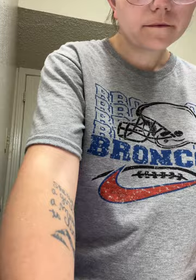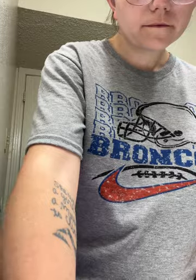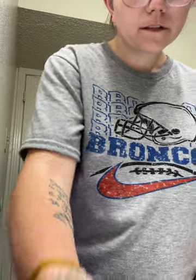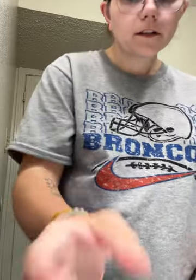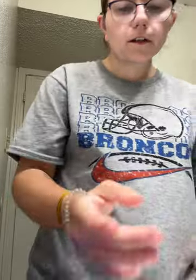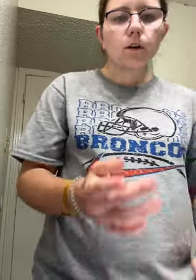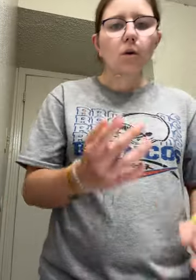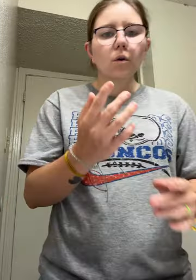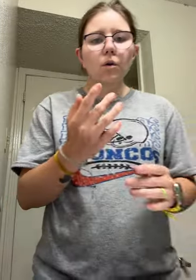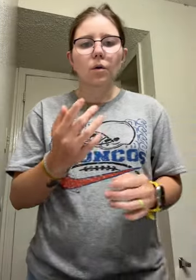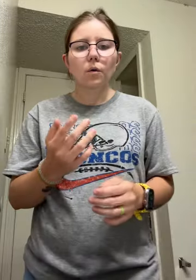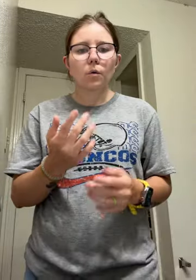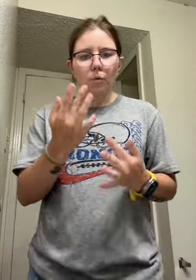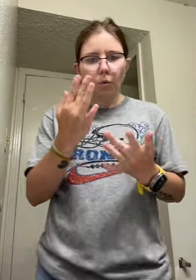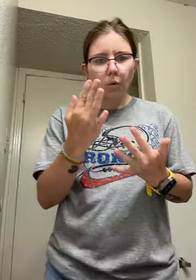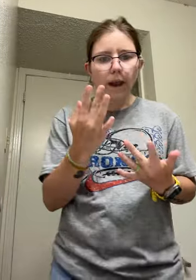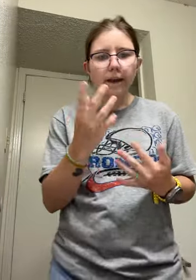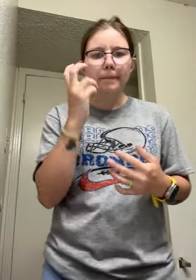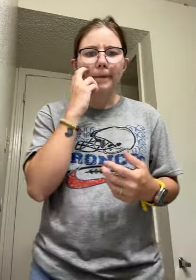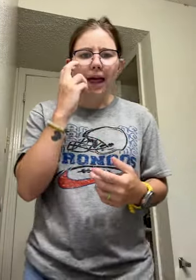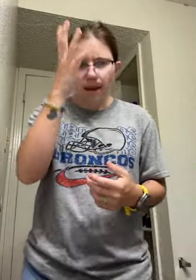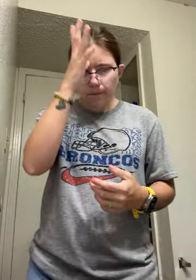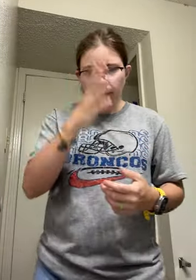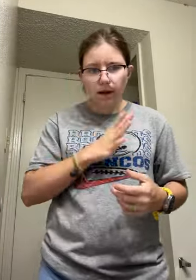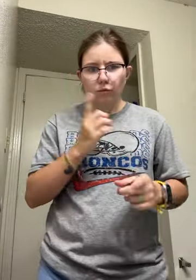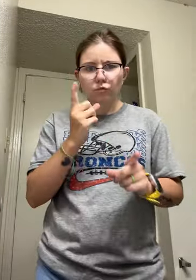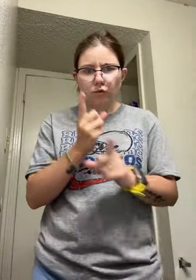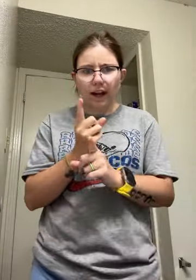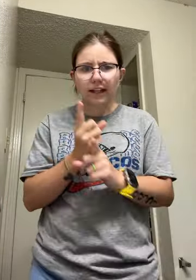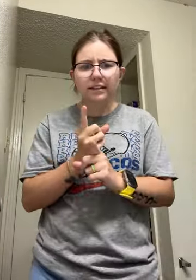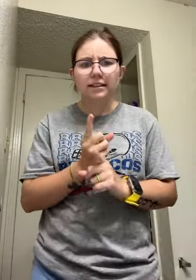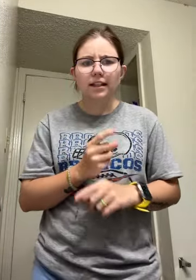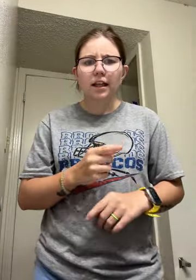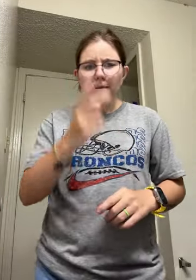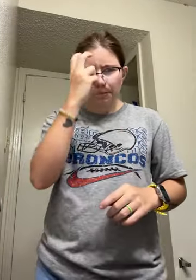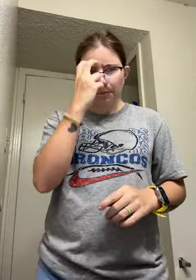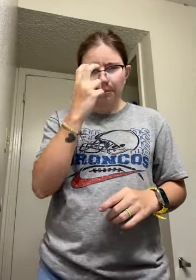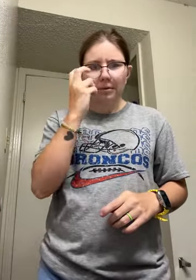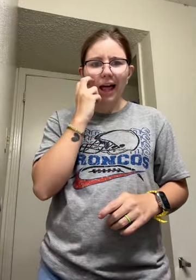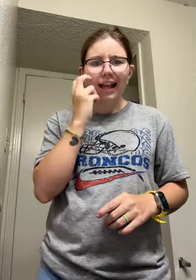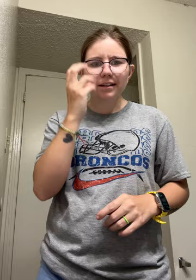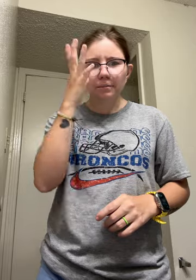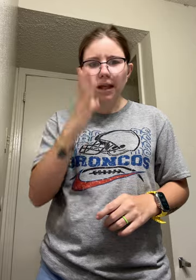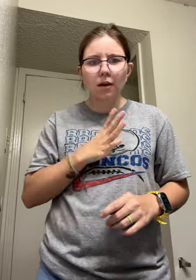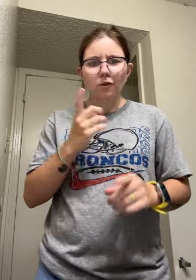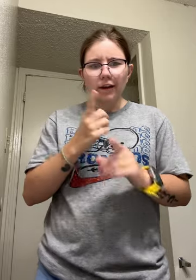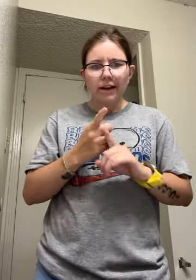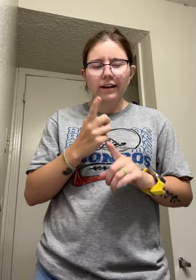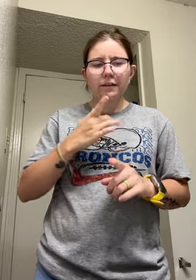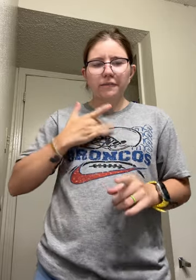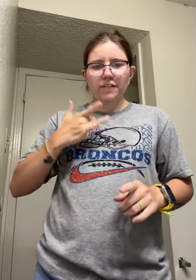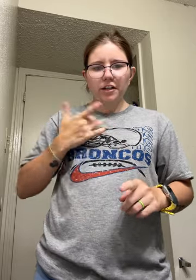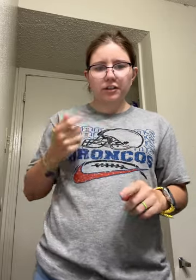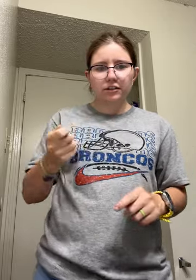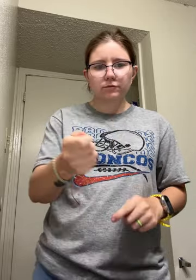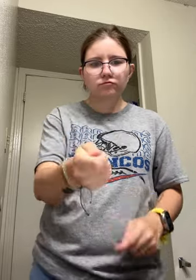Hey, check it out, man. It was this blind man, right? It was this blind man, right? He was spilling his way down the street with this stick, right?